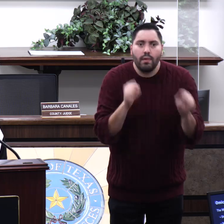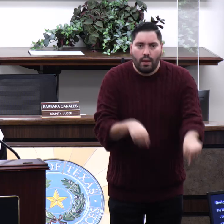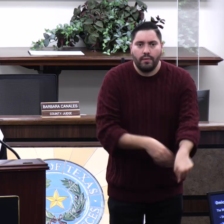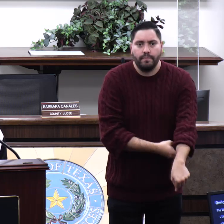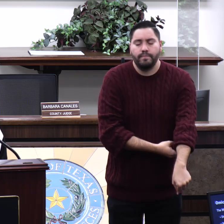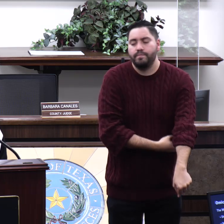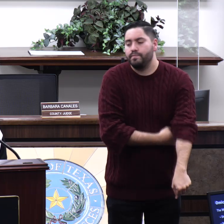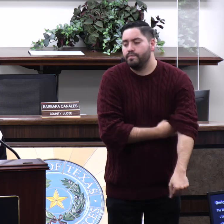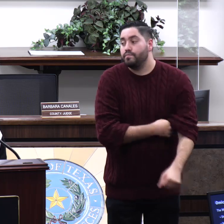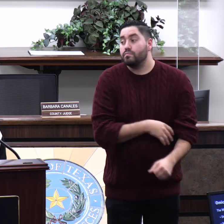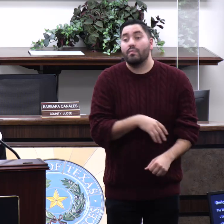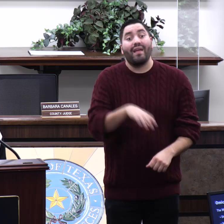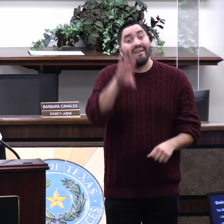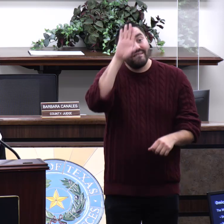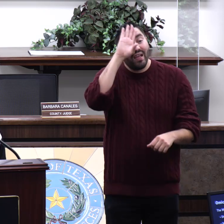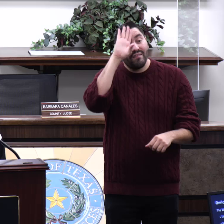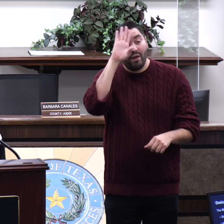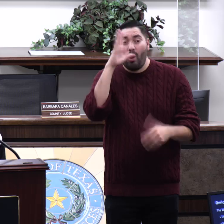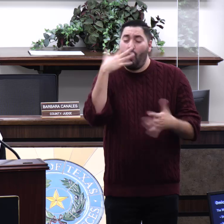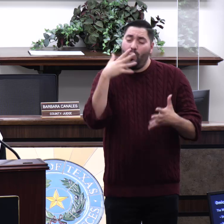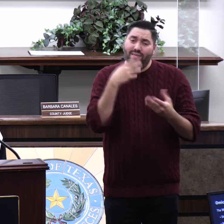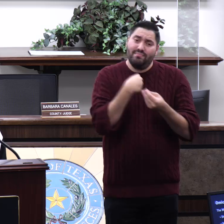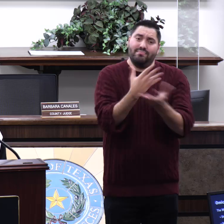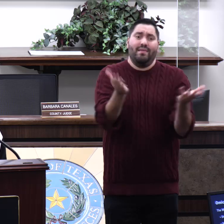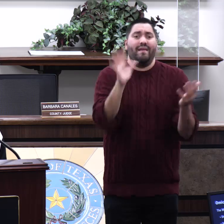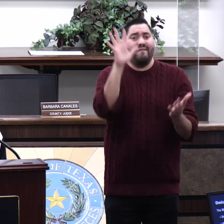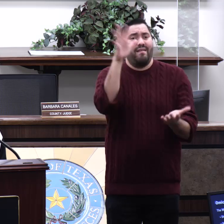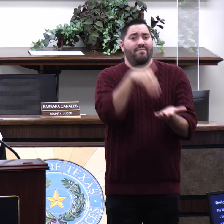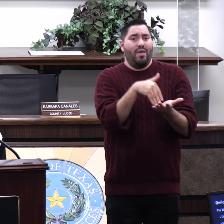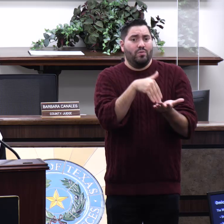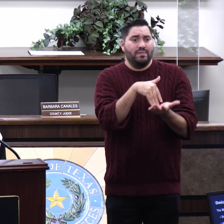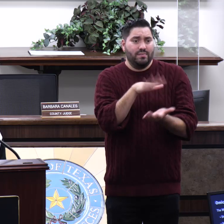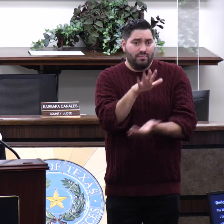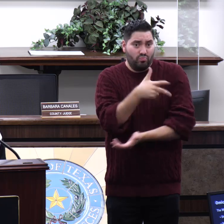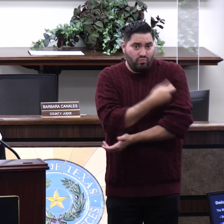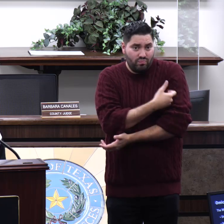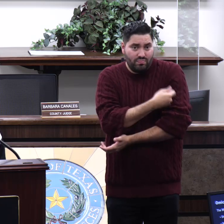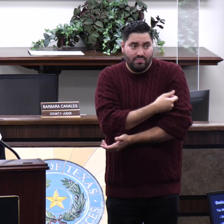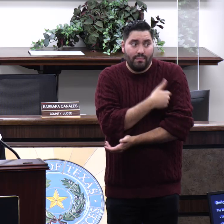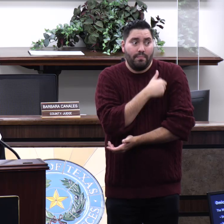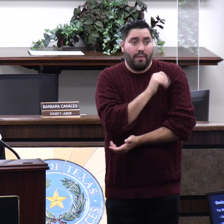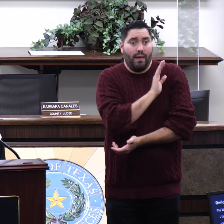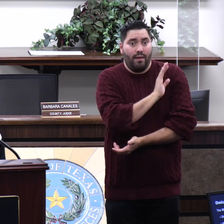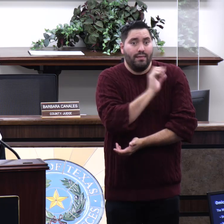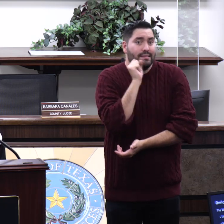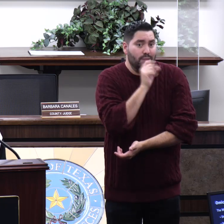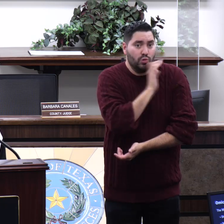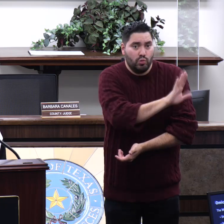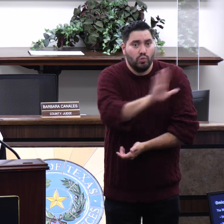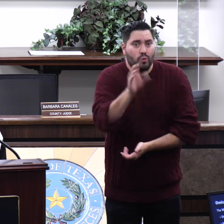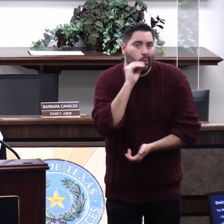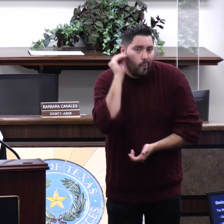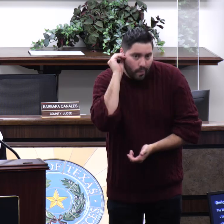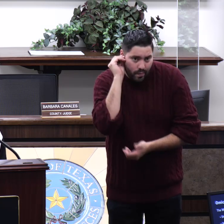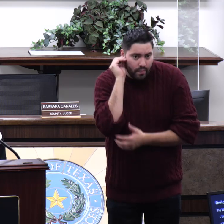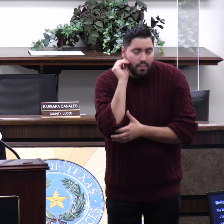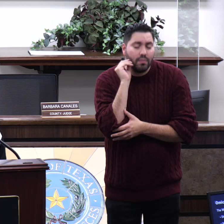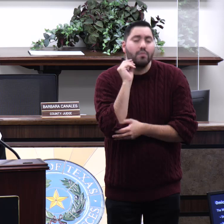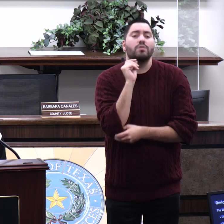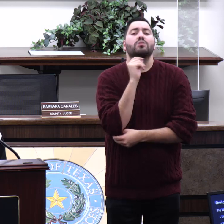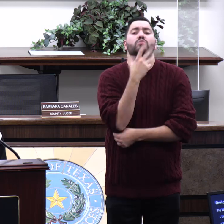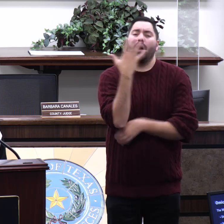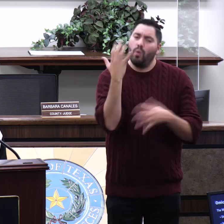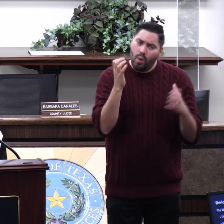date, our firefighters have administered over 5,000 of those vaccinations in home through our Saving Our Seniors program. So I want to